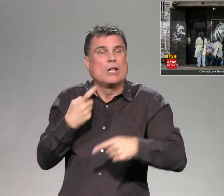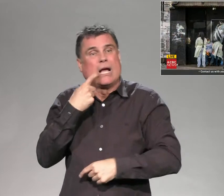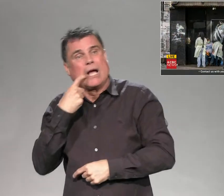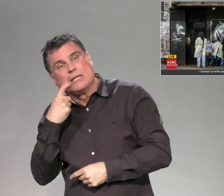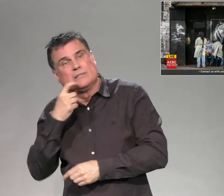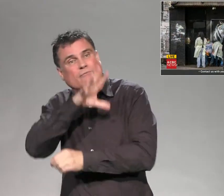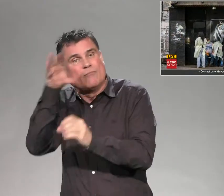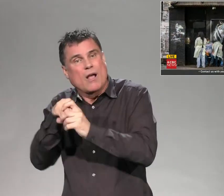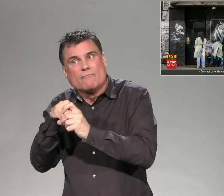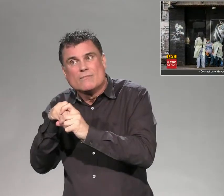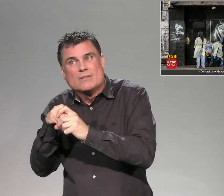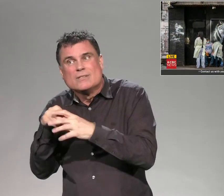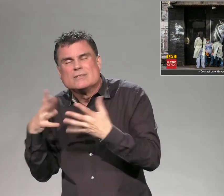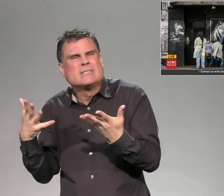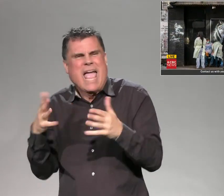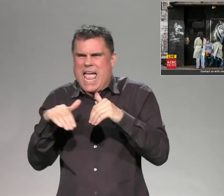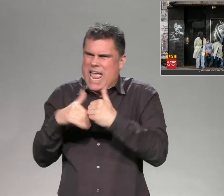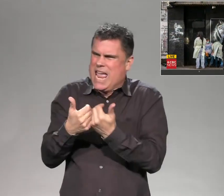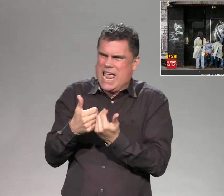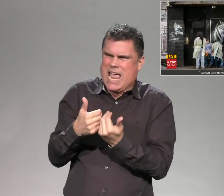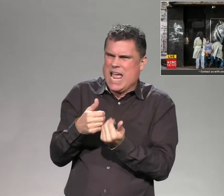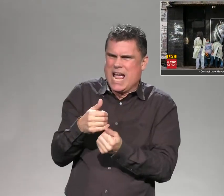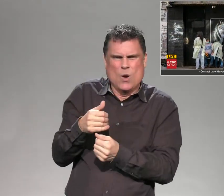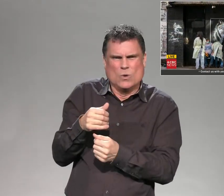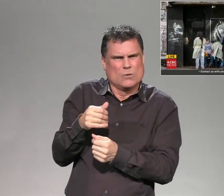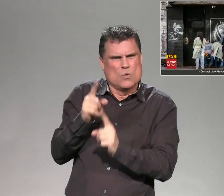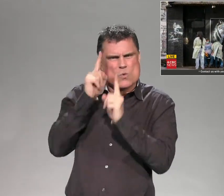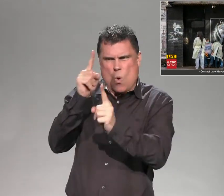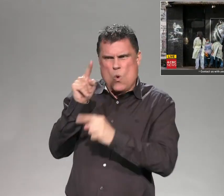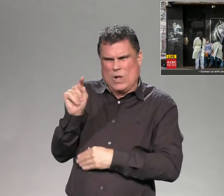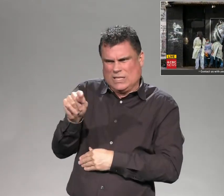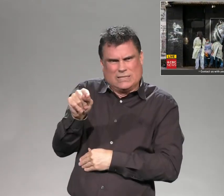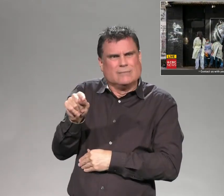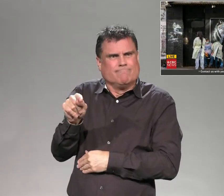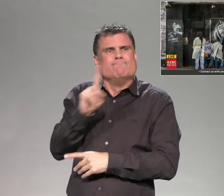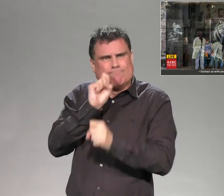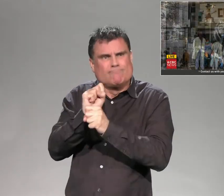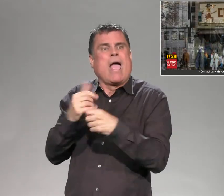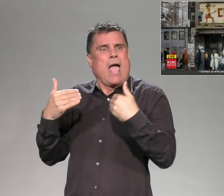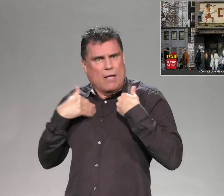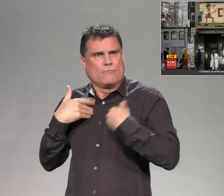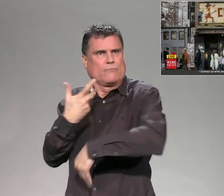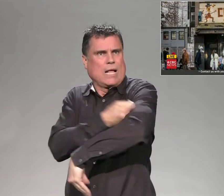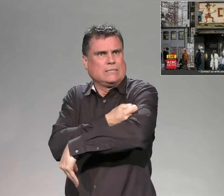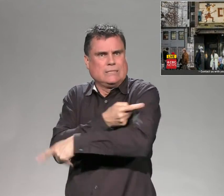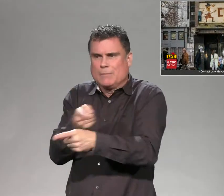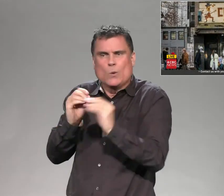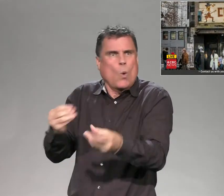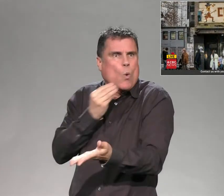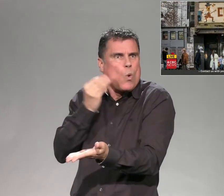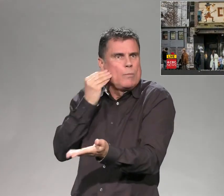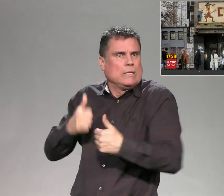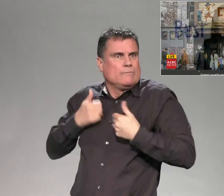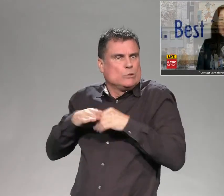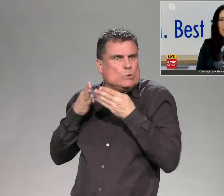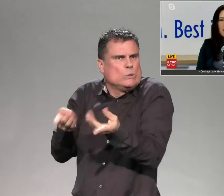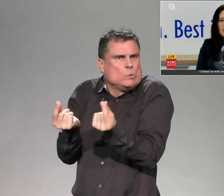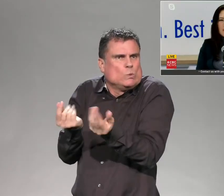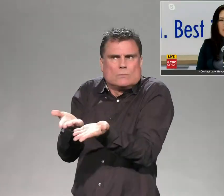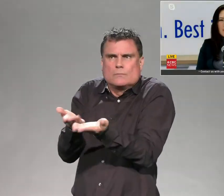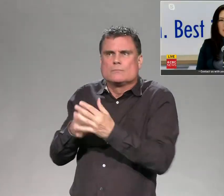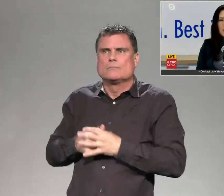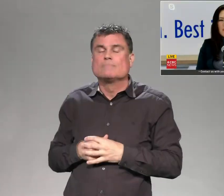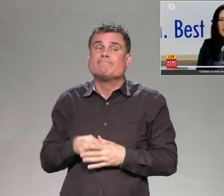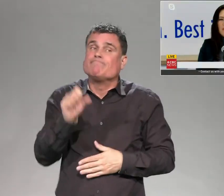essentially? Yeah, thank you for that question. Of course, street entrenched people are a vulnerable